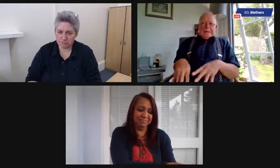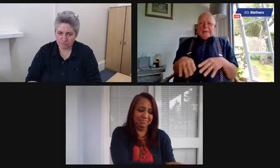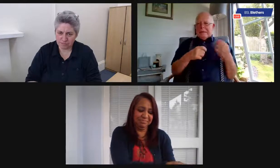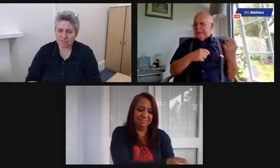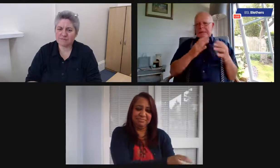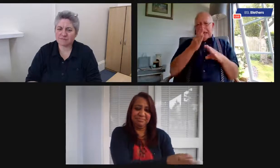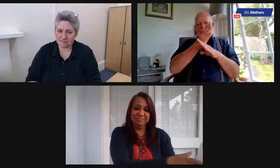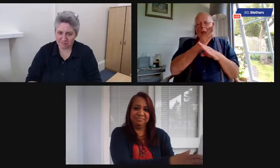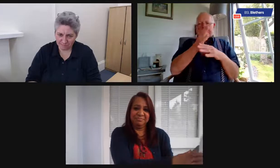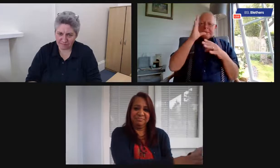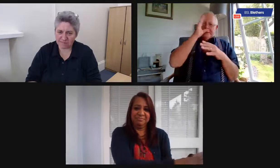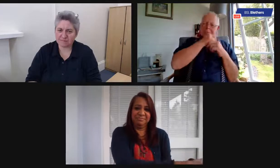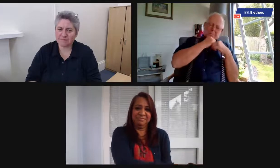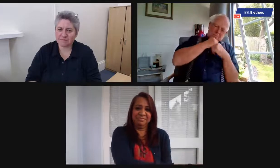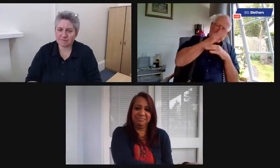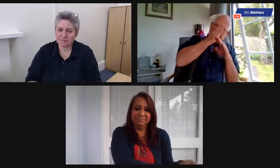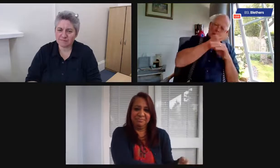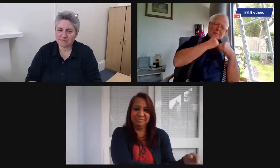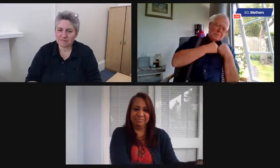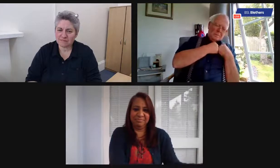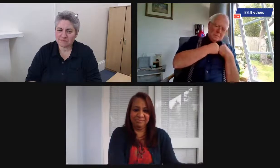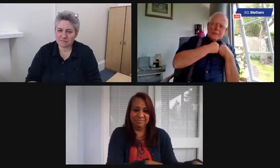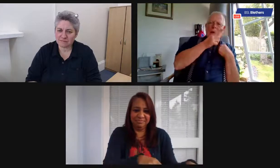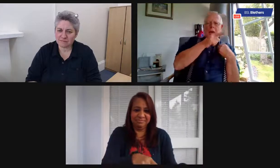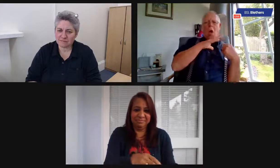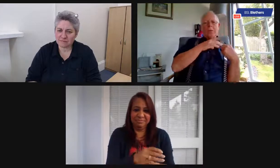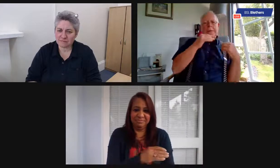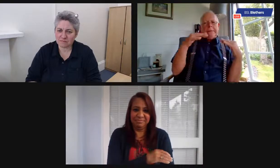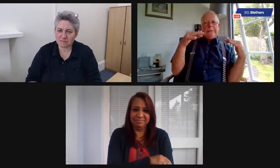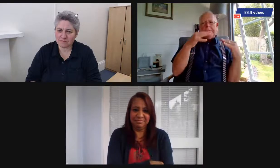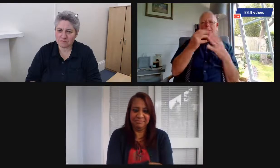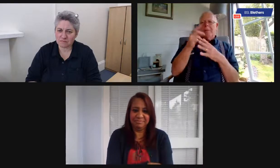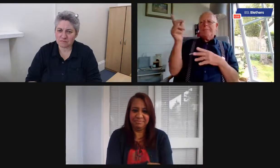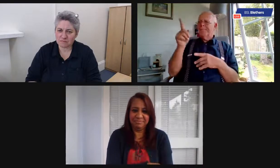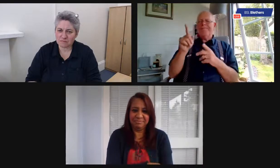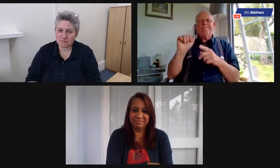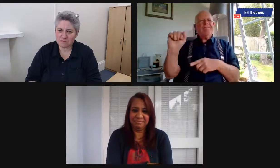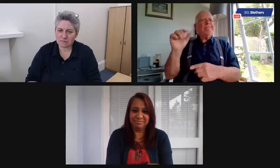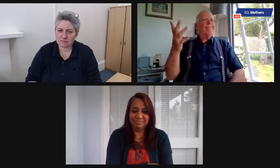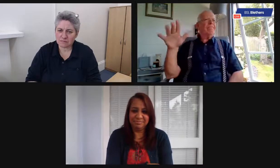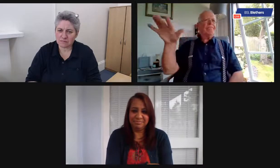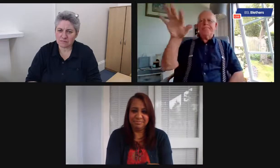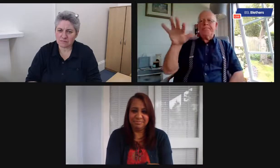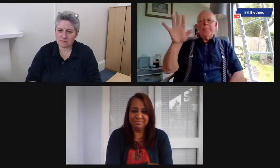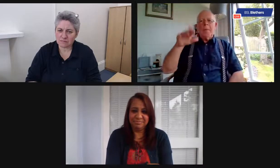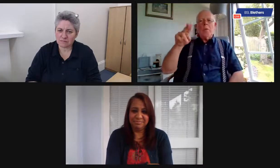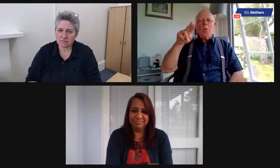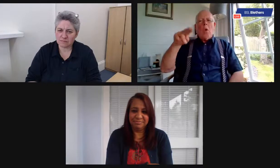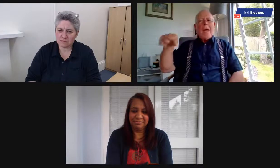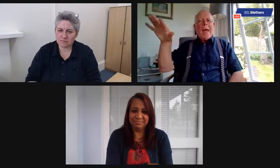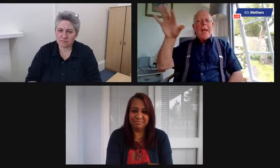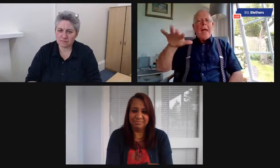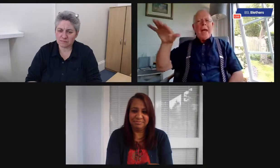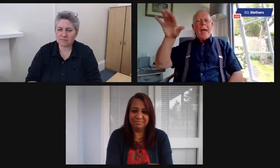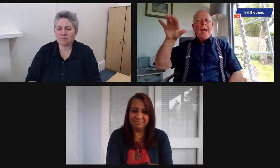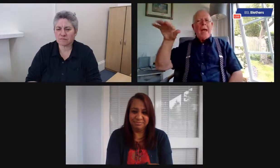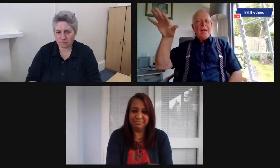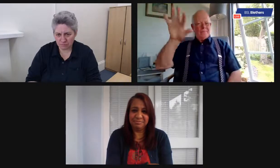army, wearing their kilts and whatever, were camping out in a field somewhere. And I